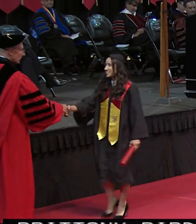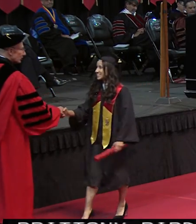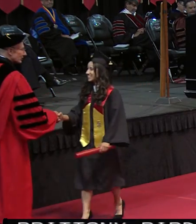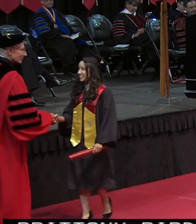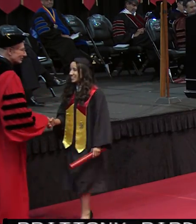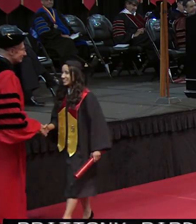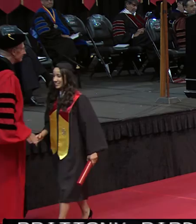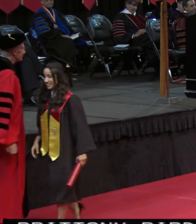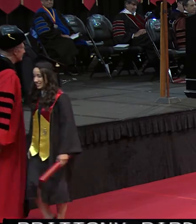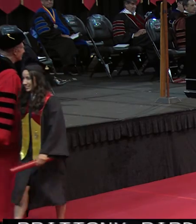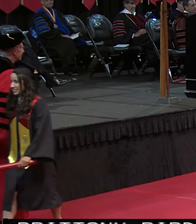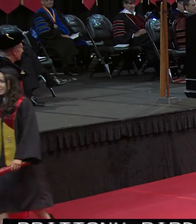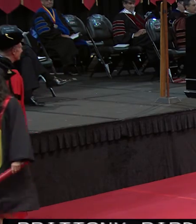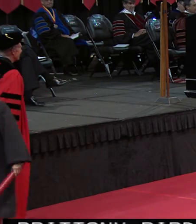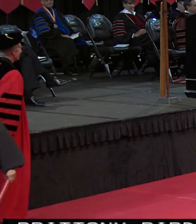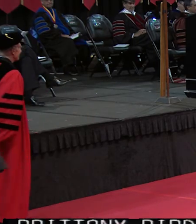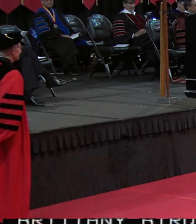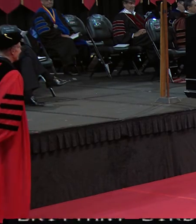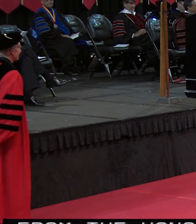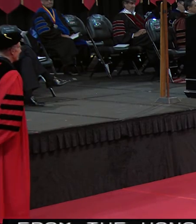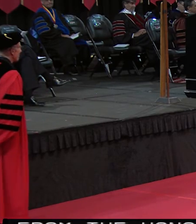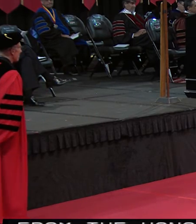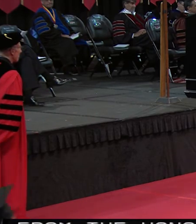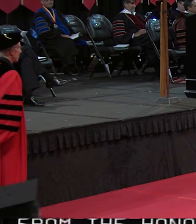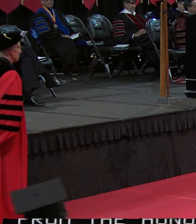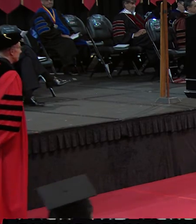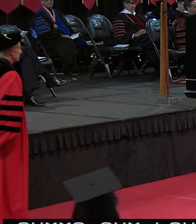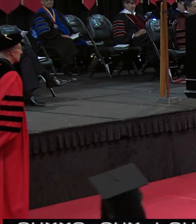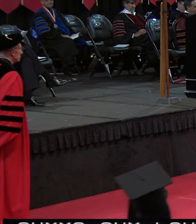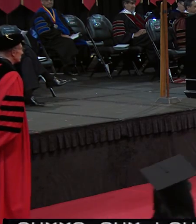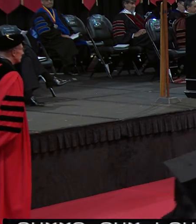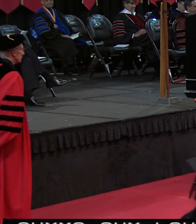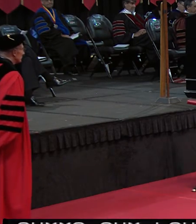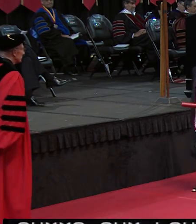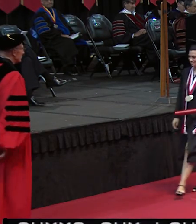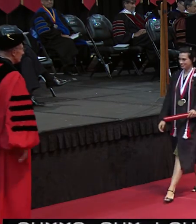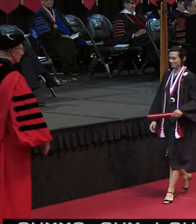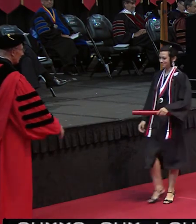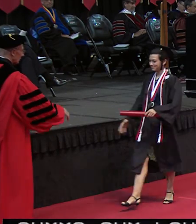Graduating magna cum laude, Vanessa Hernandez Iglesias Sanchez.